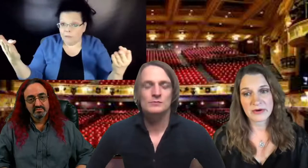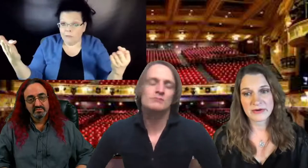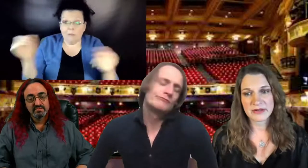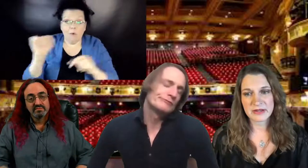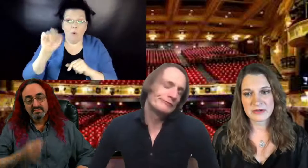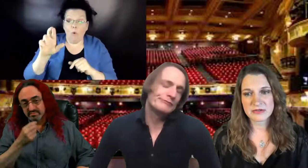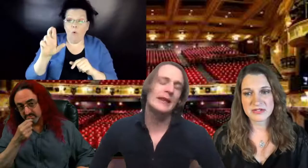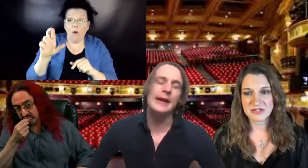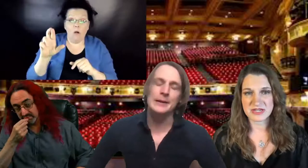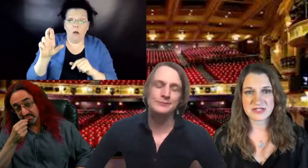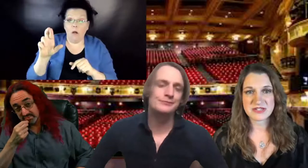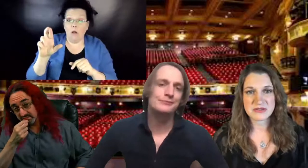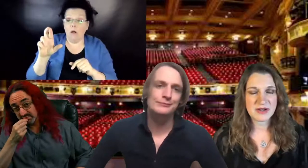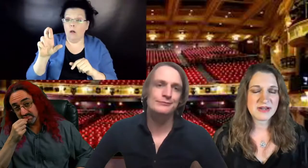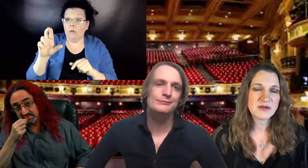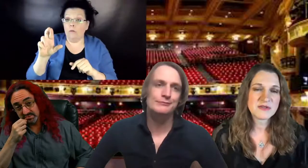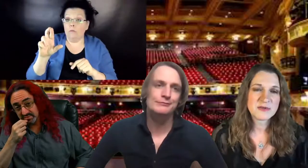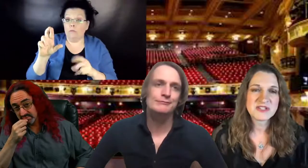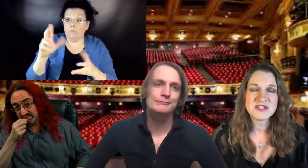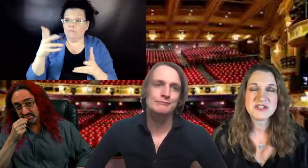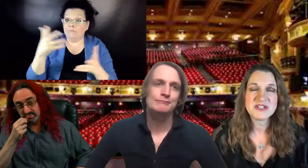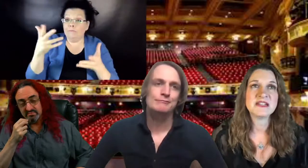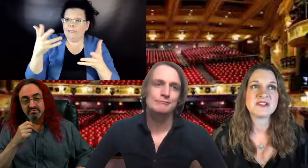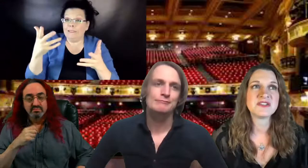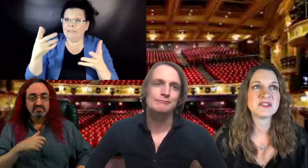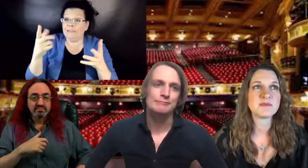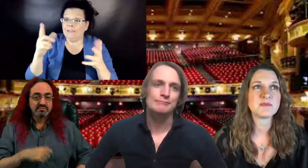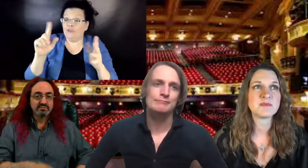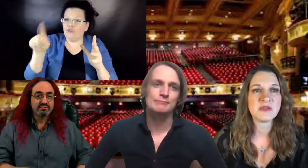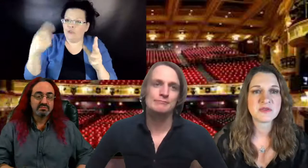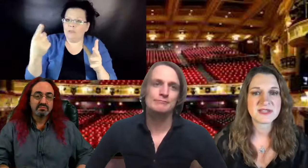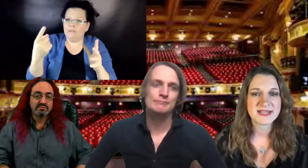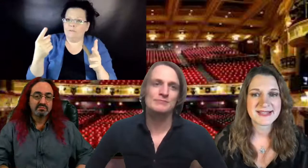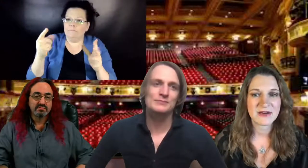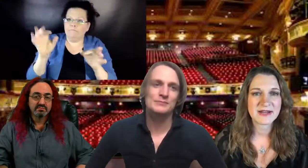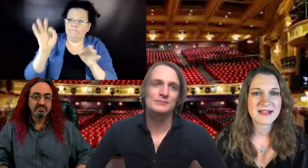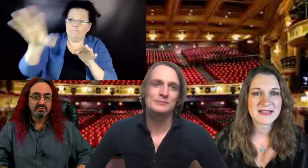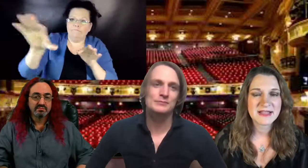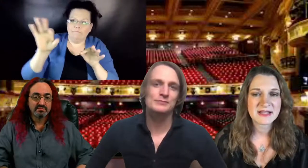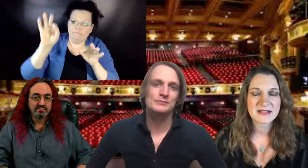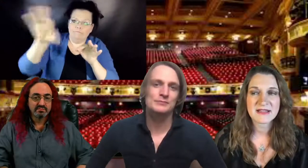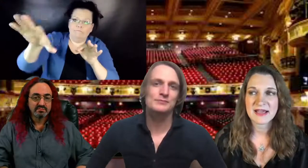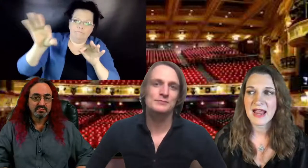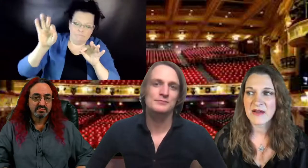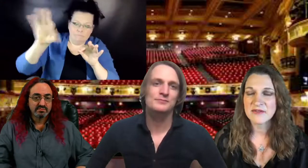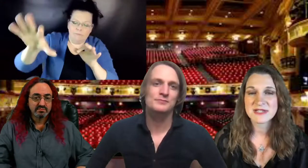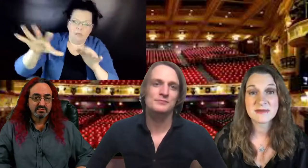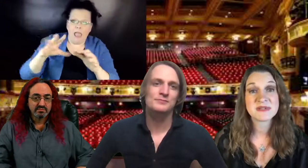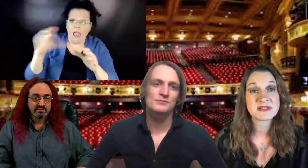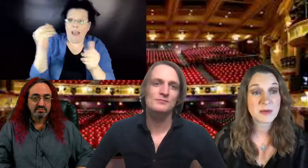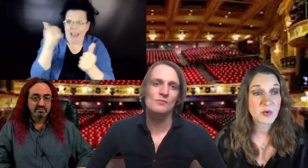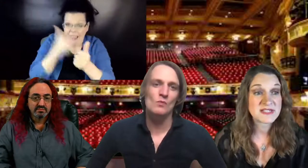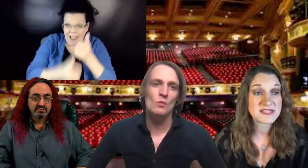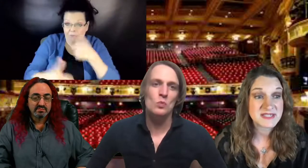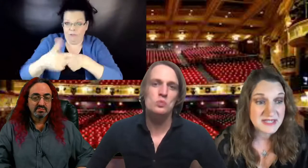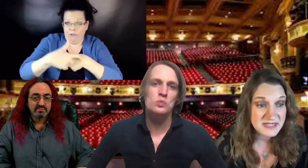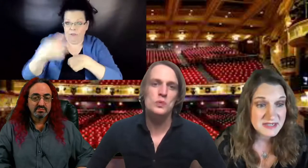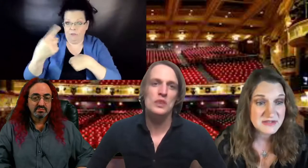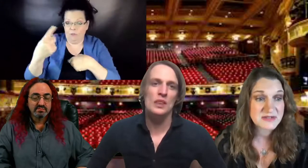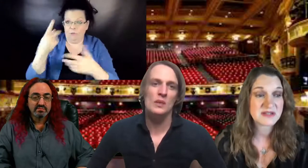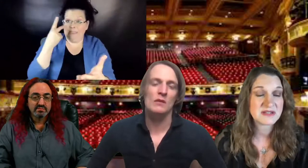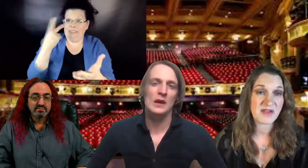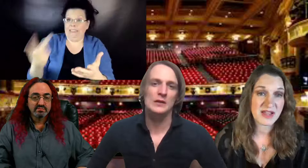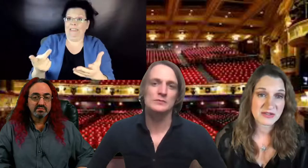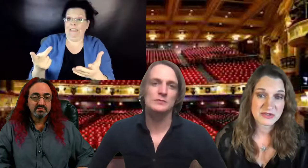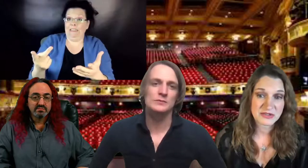or suggesting to write, you know? So it's just putting those things out. And I think that every time someone